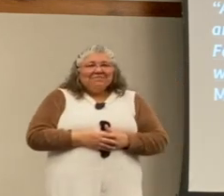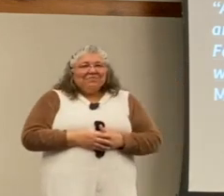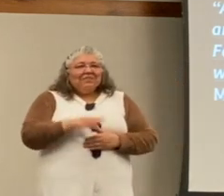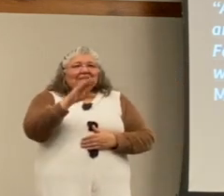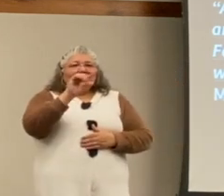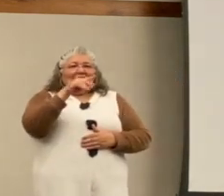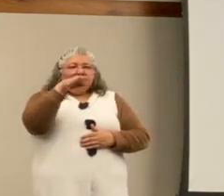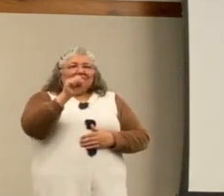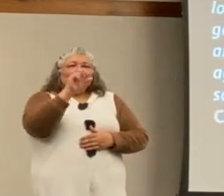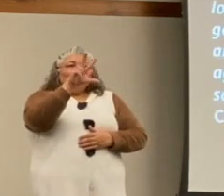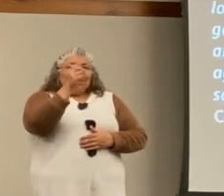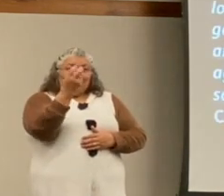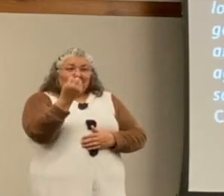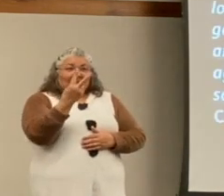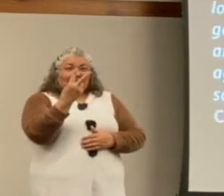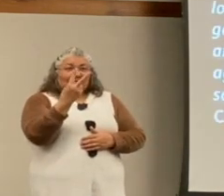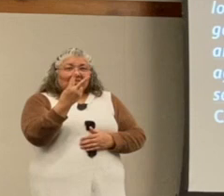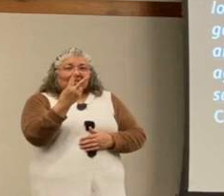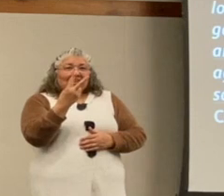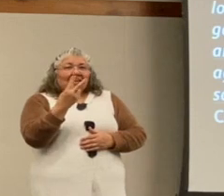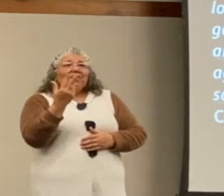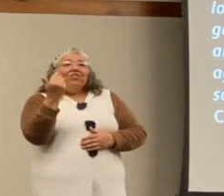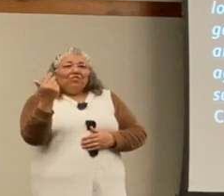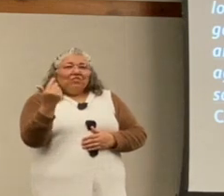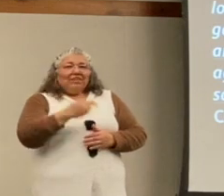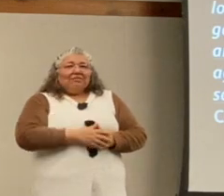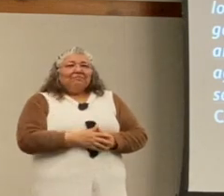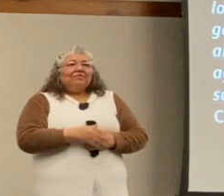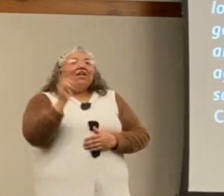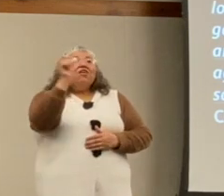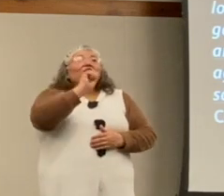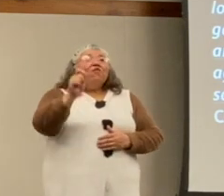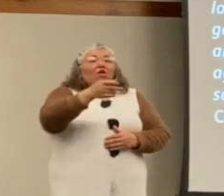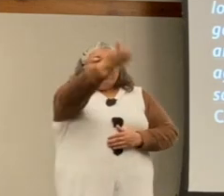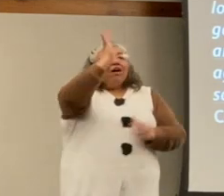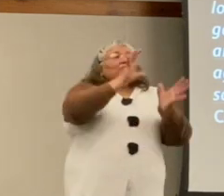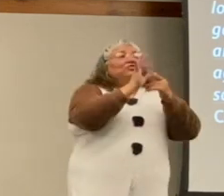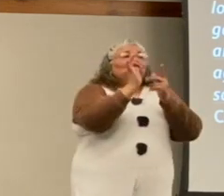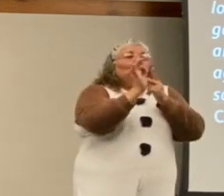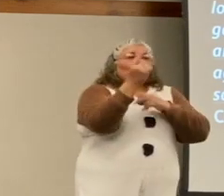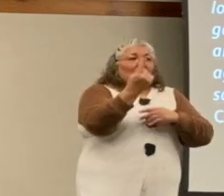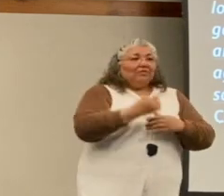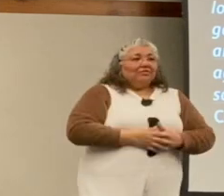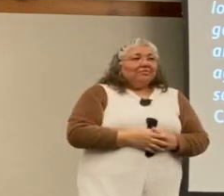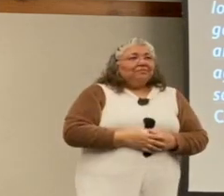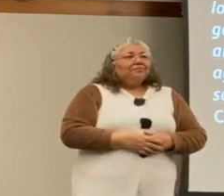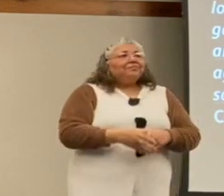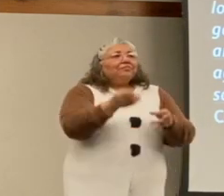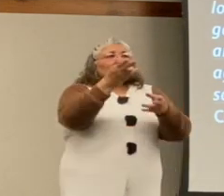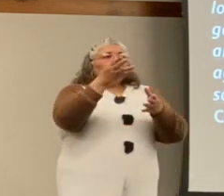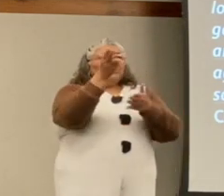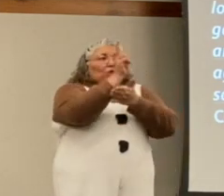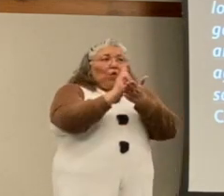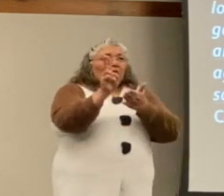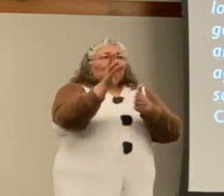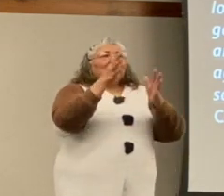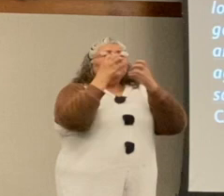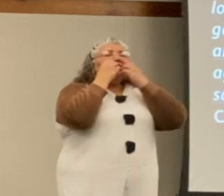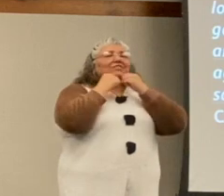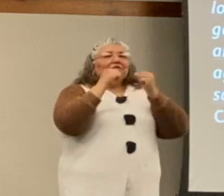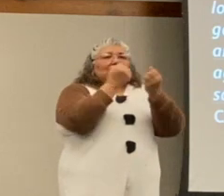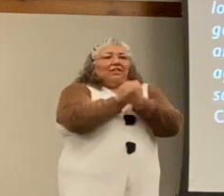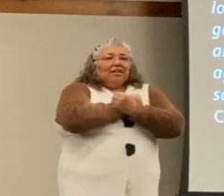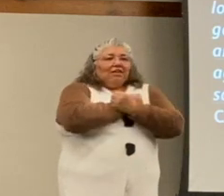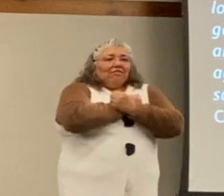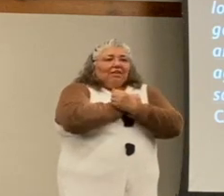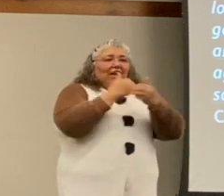Colossians 3, 12 and 13. Therefore, as God's chosen ones, holy and dearly loved, put